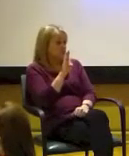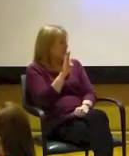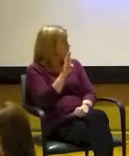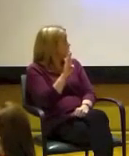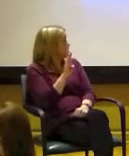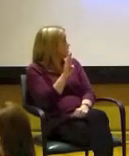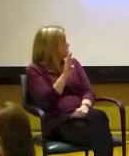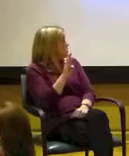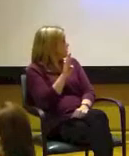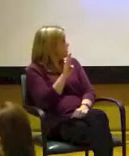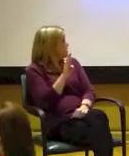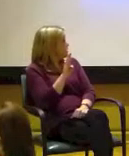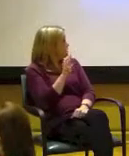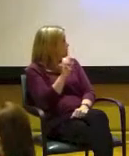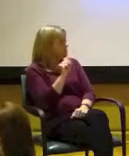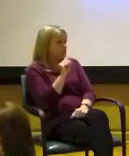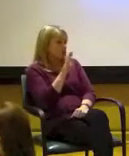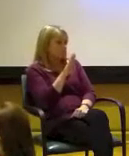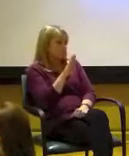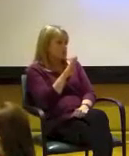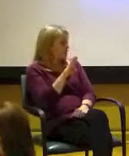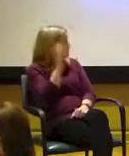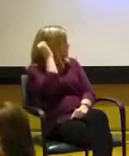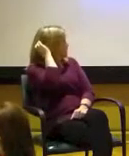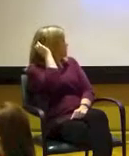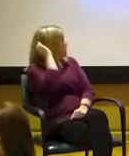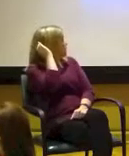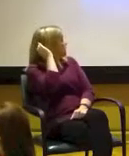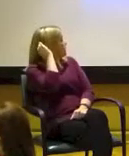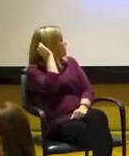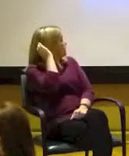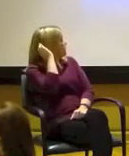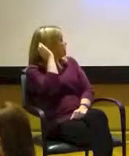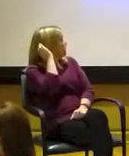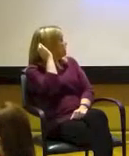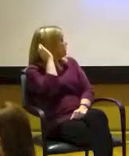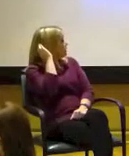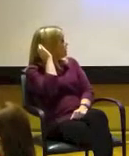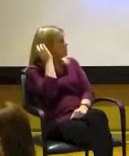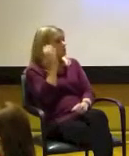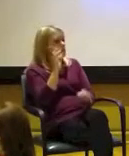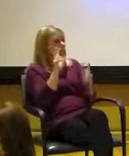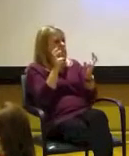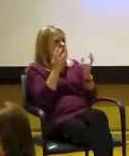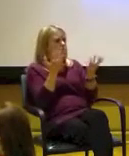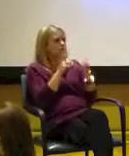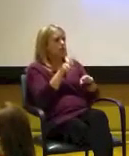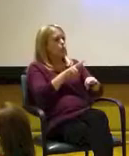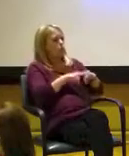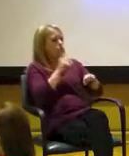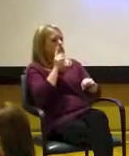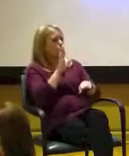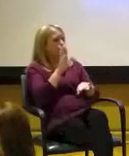they have a typical, what's normal for them. Let's say they're able